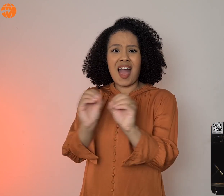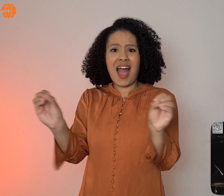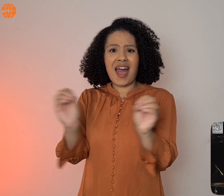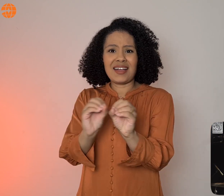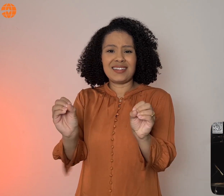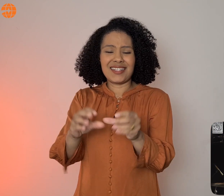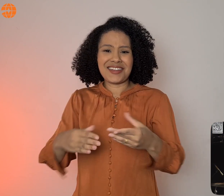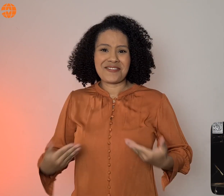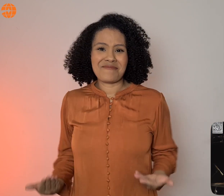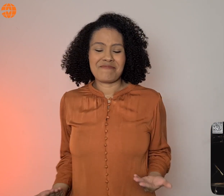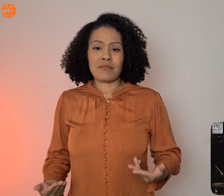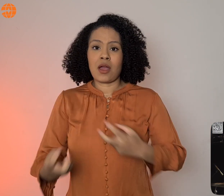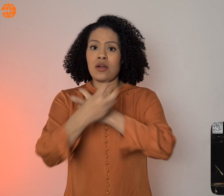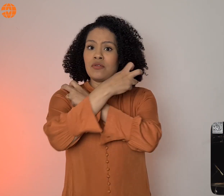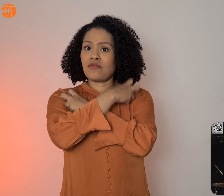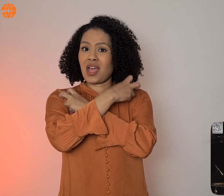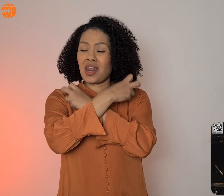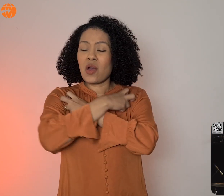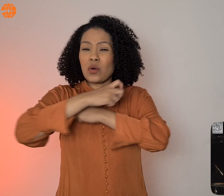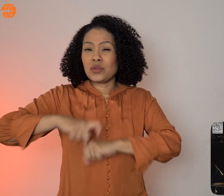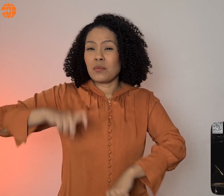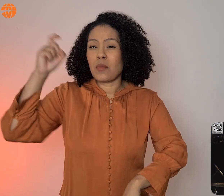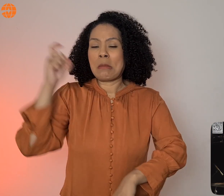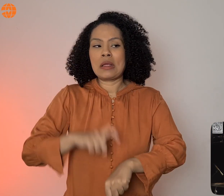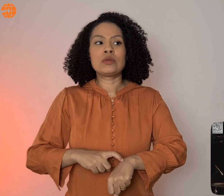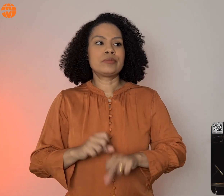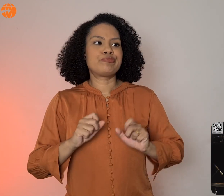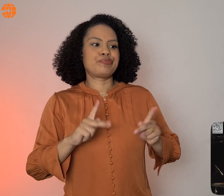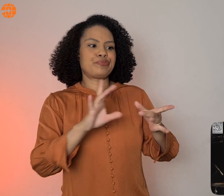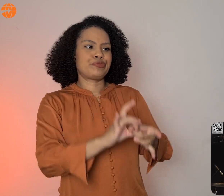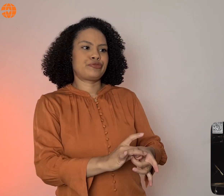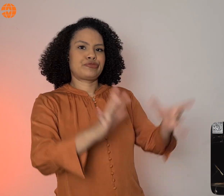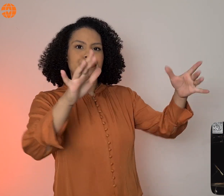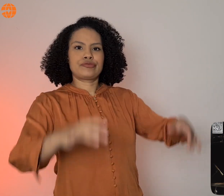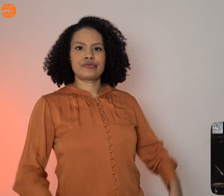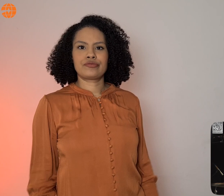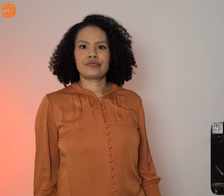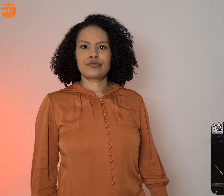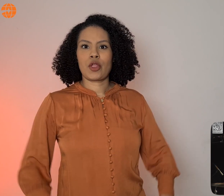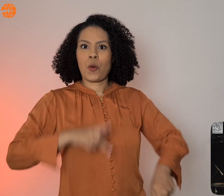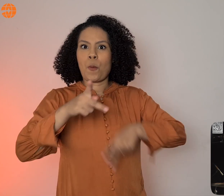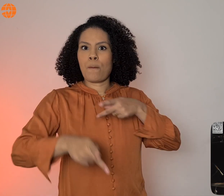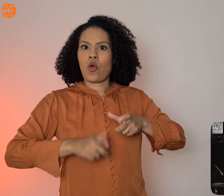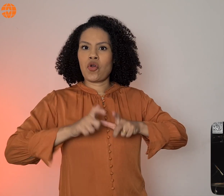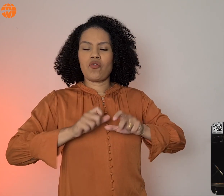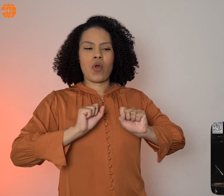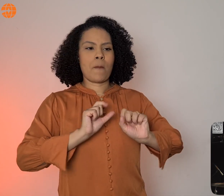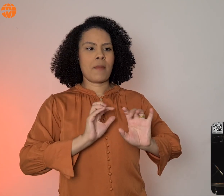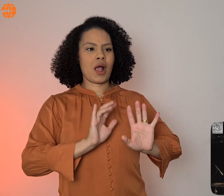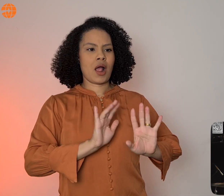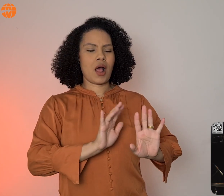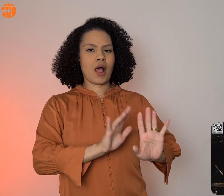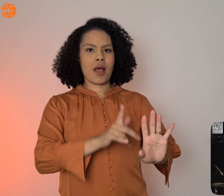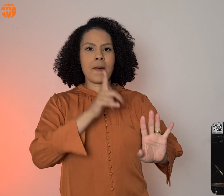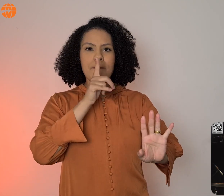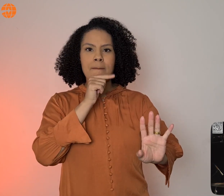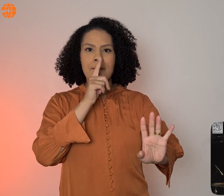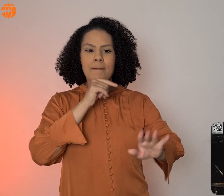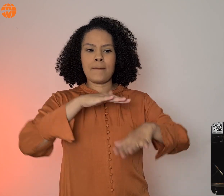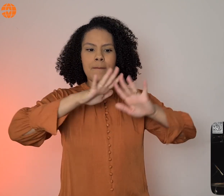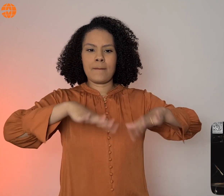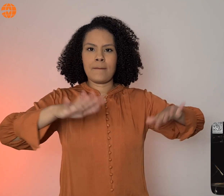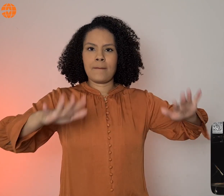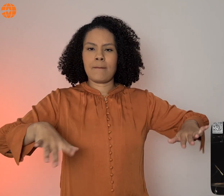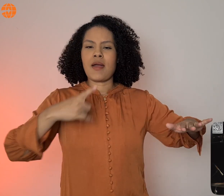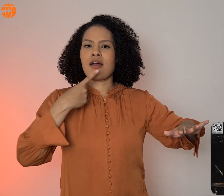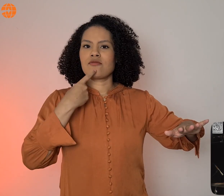Red Sea, so God opens the Red Sea. E Faraó, quando ele finalmente deixa eles irem, eles vão em direção ao Mar Vermelho, e o Mar Vermelho se abre. They